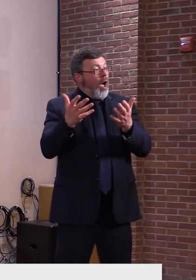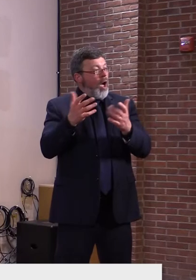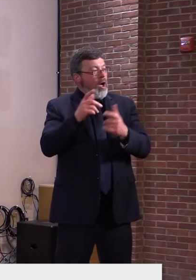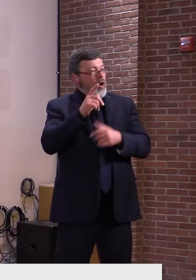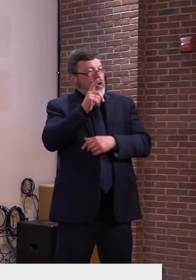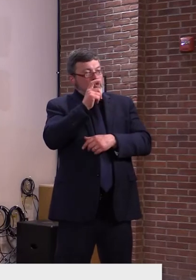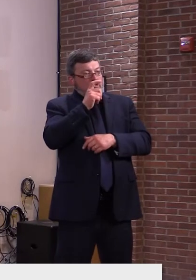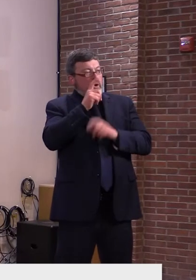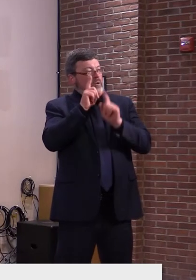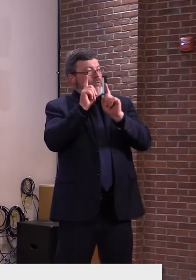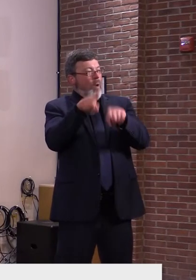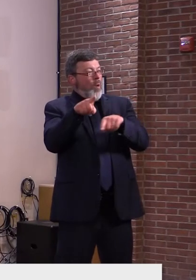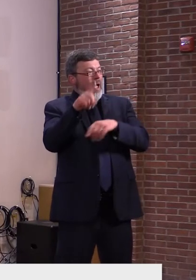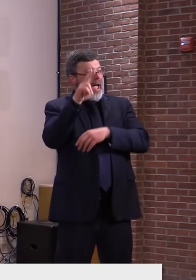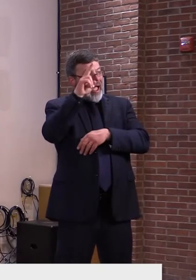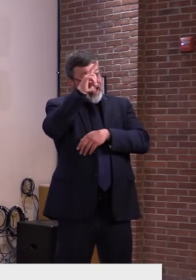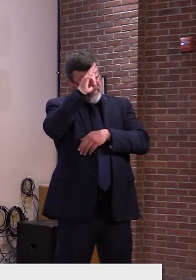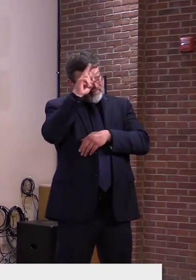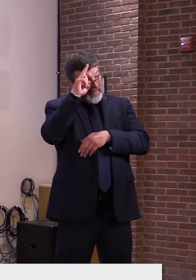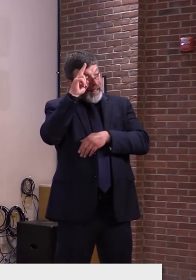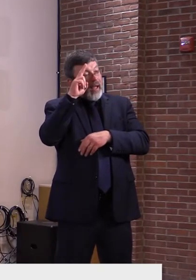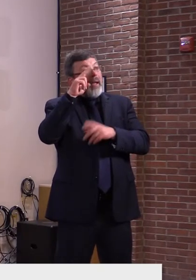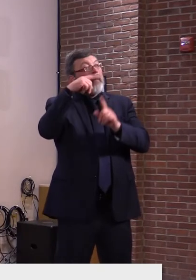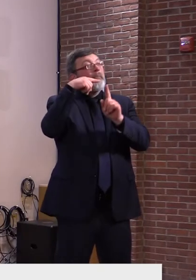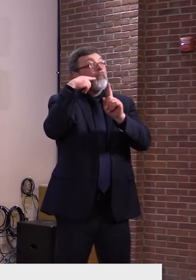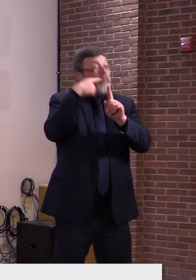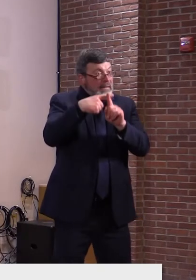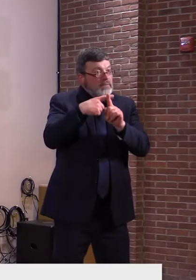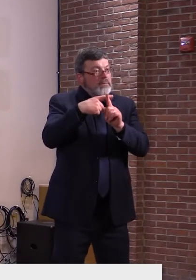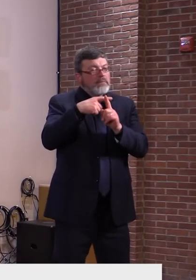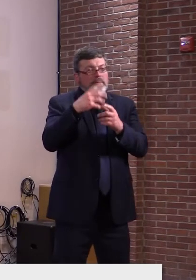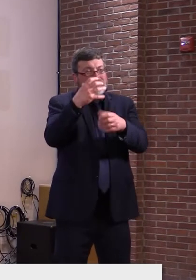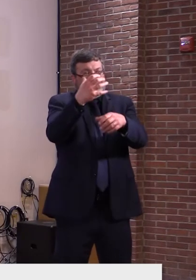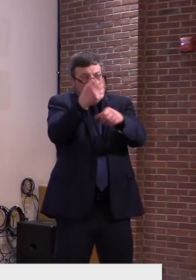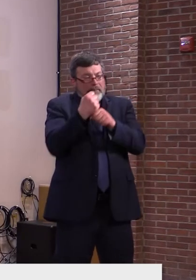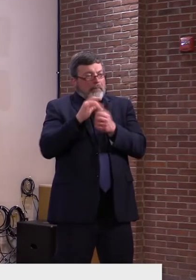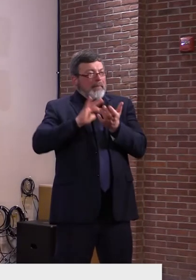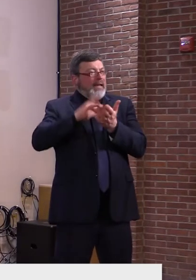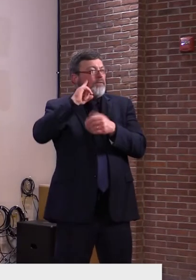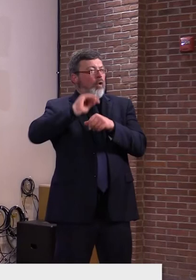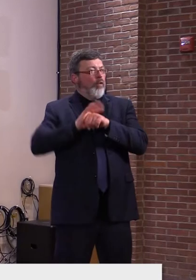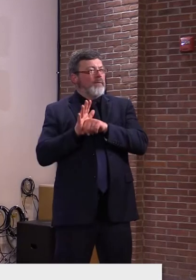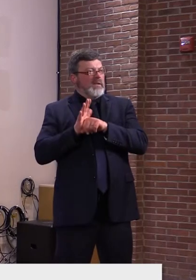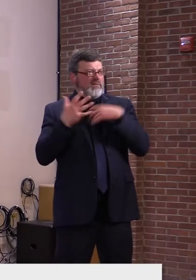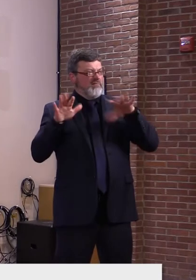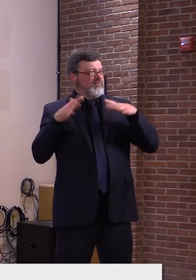treated for COVID as the hospitalization rate, as the number in the hospitals.